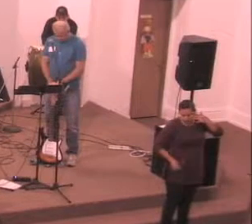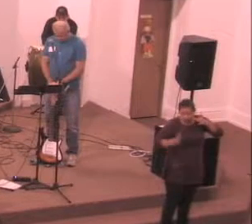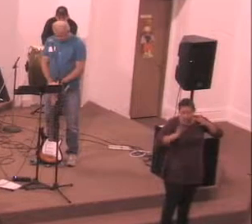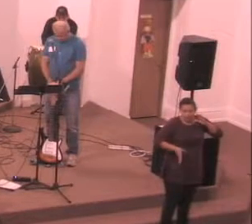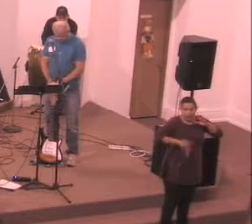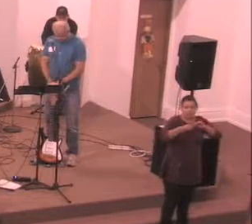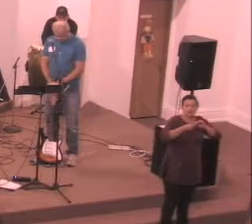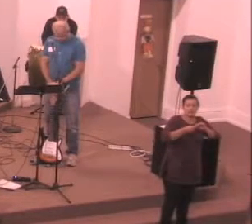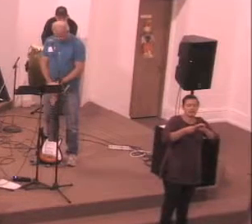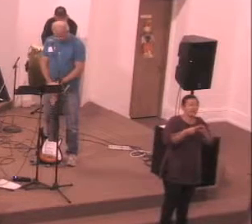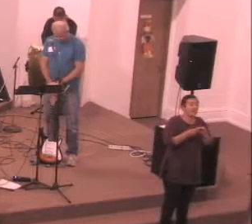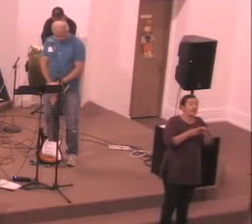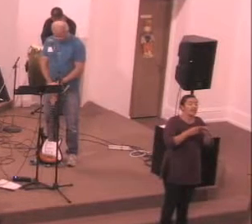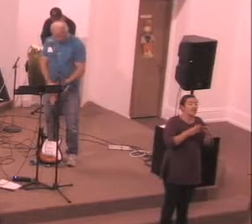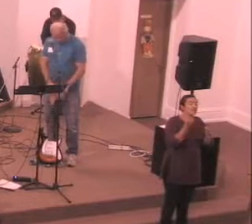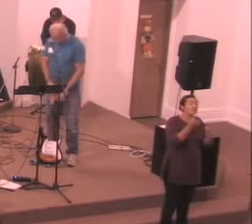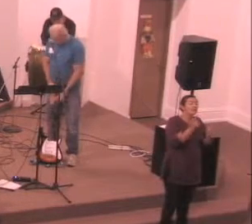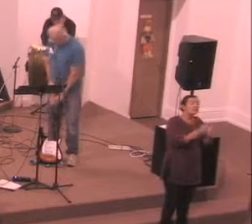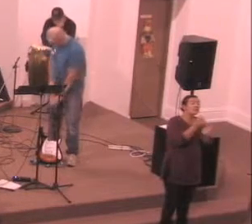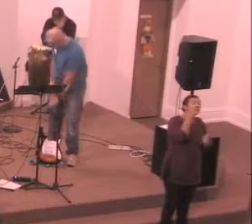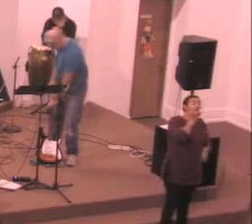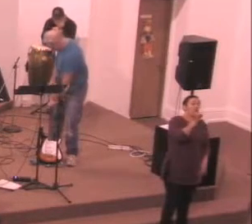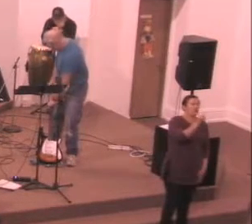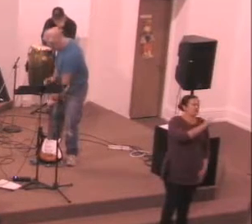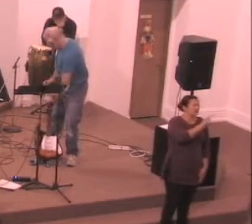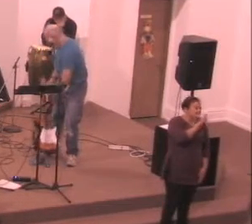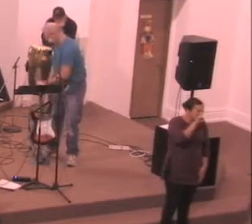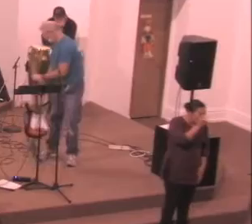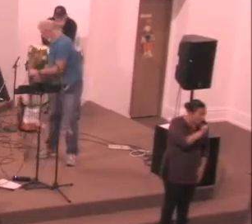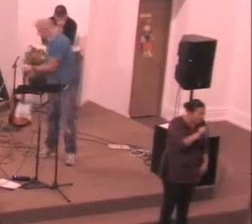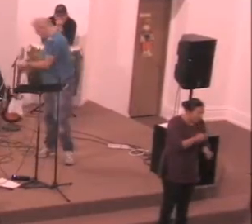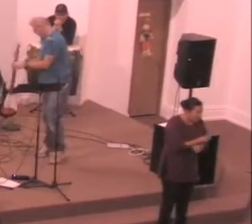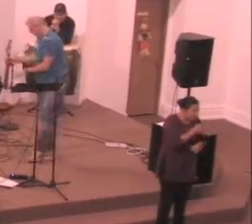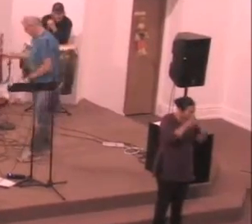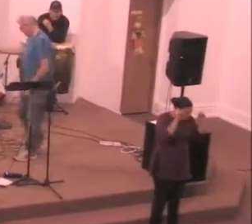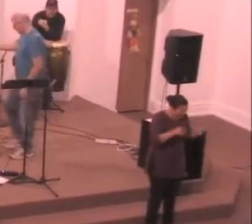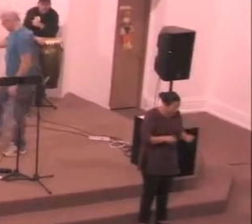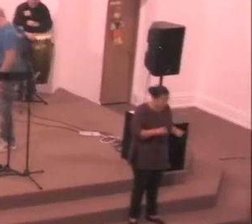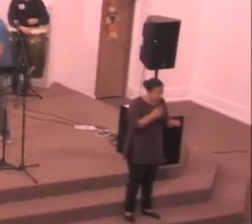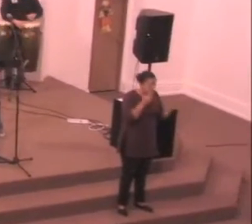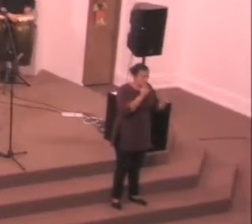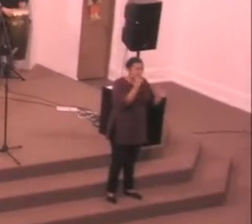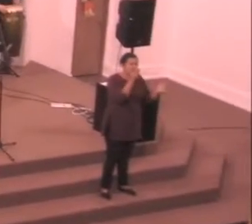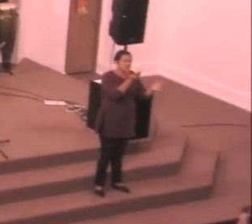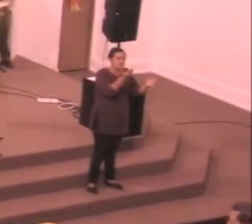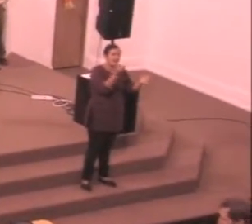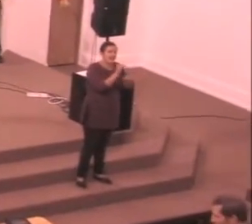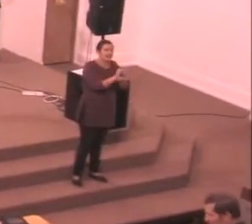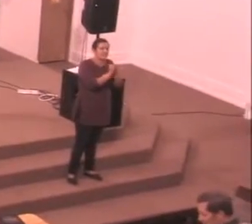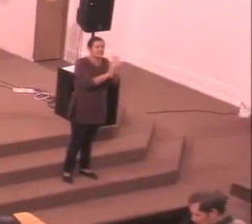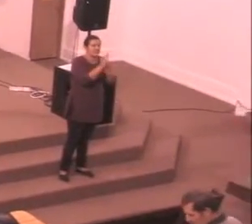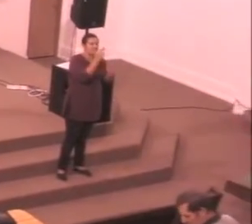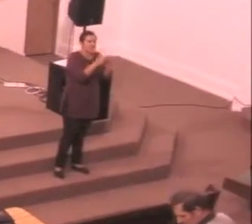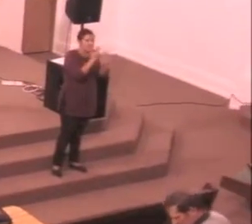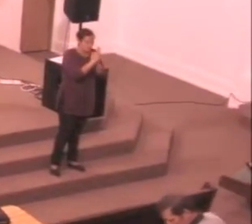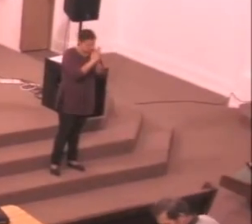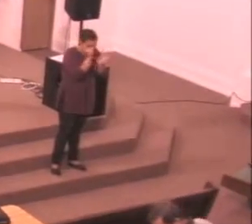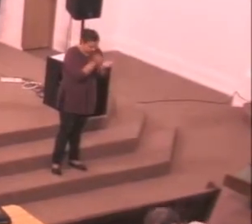you. Praise you for it in Jesus' mighty name. Amen. Amen. Right on. Right on. Right